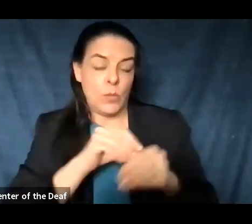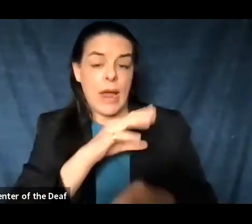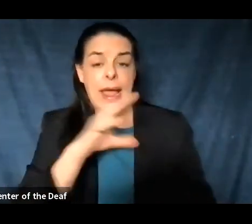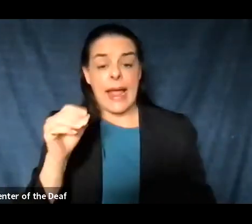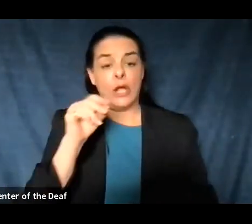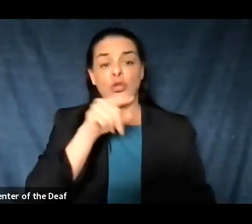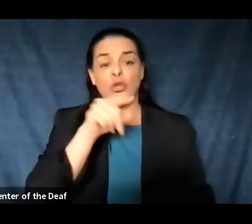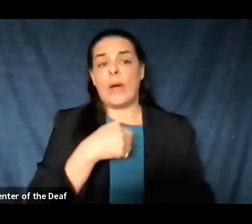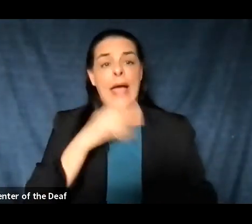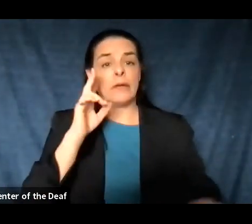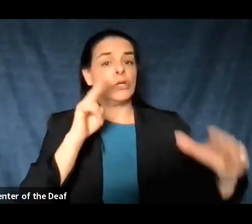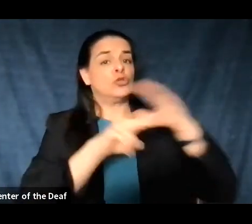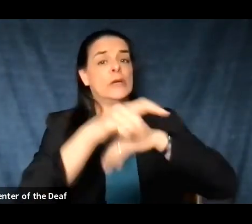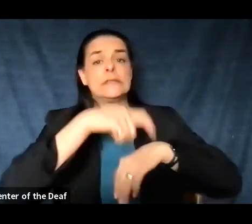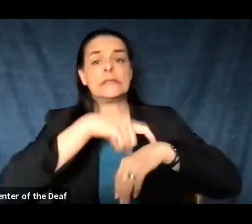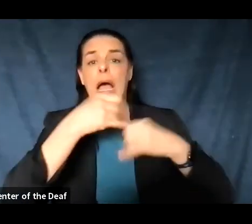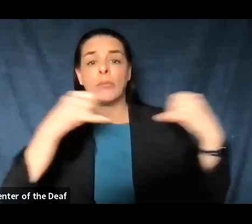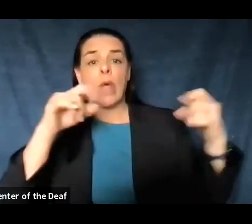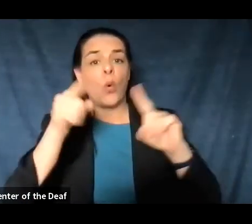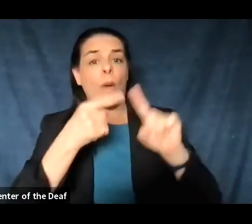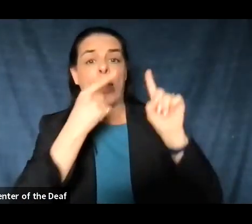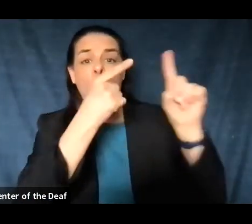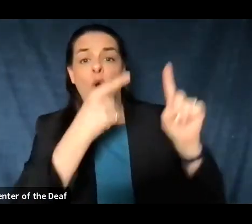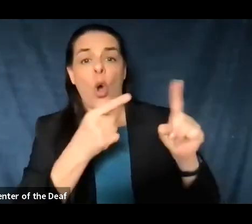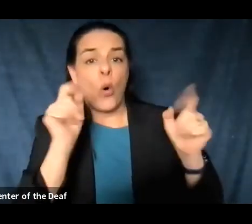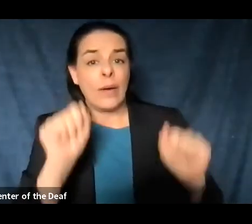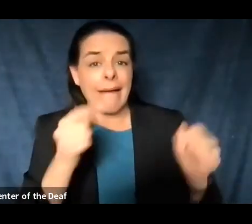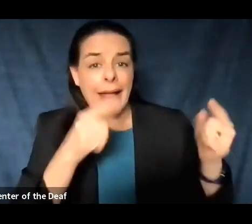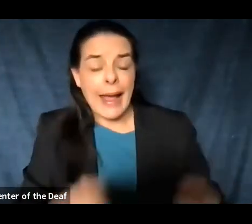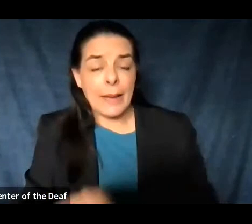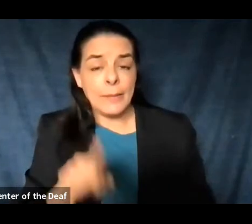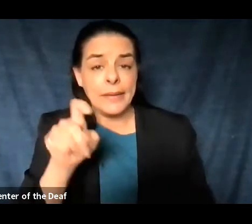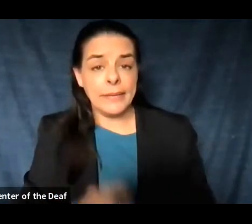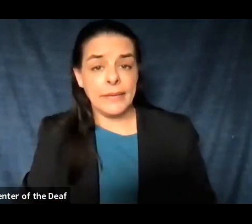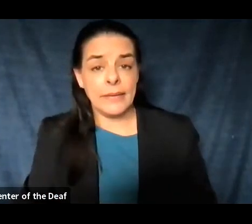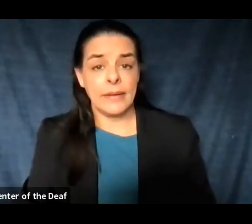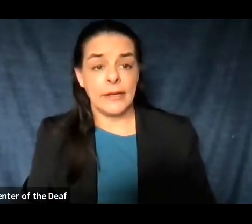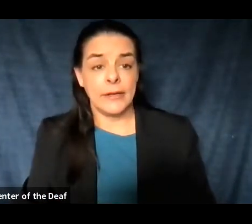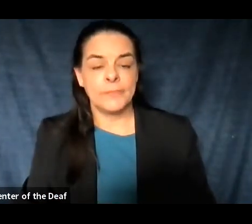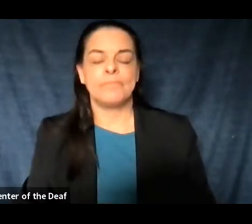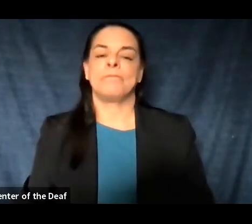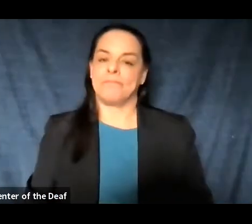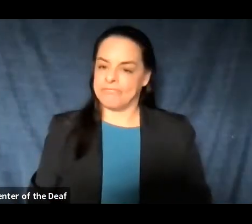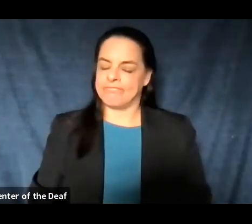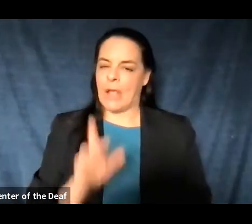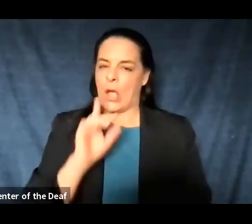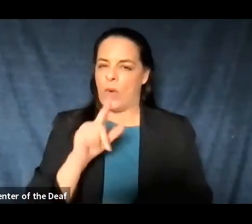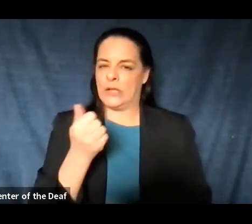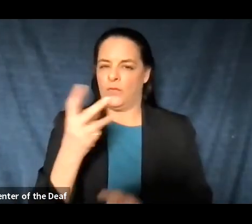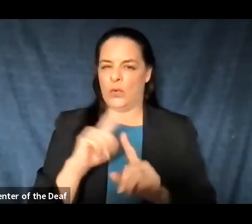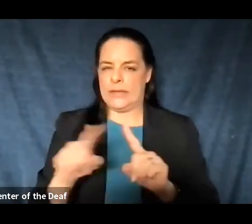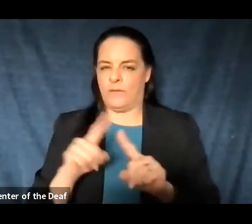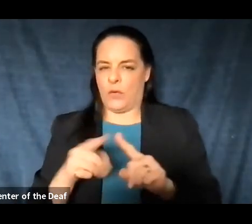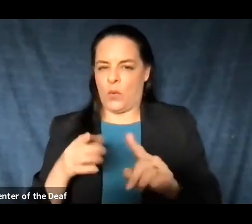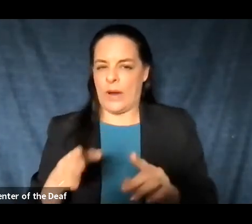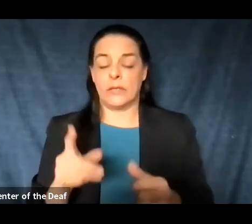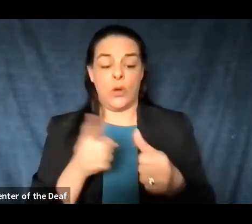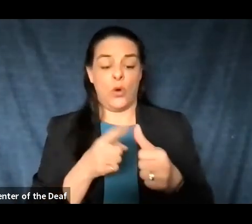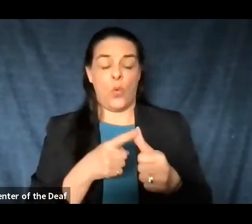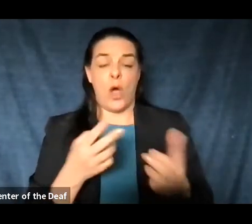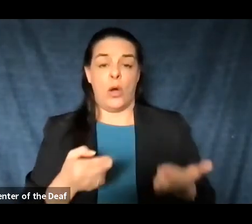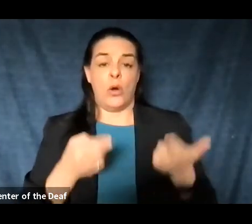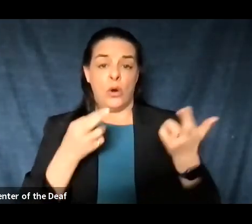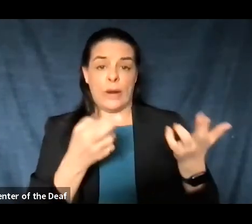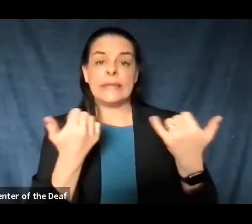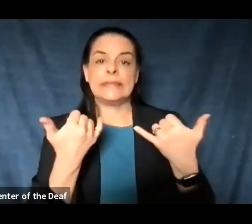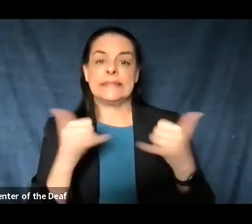projected timeline for when that goal could be reached? So I'll answer that in a couple different ways. One, recommendations